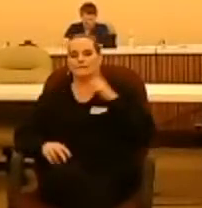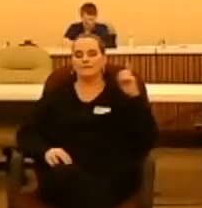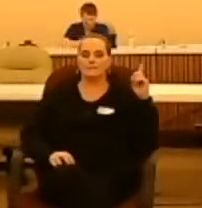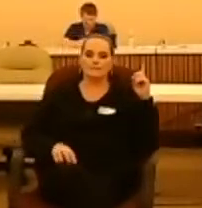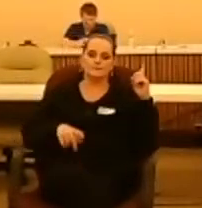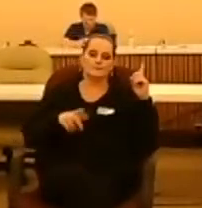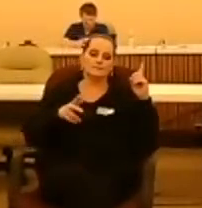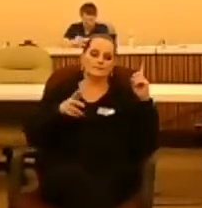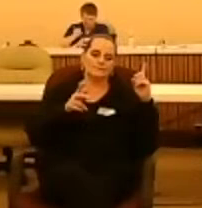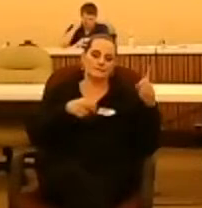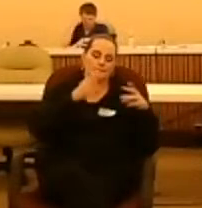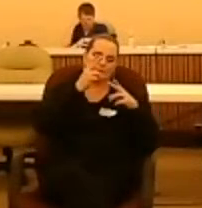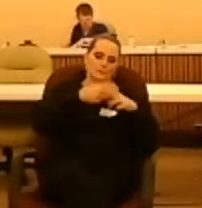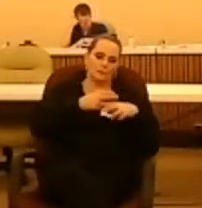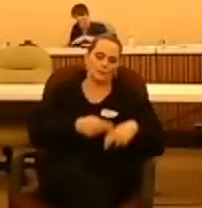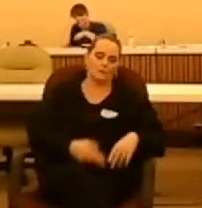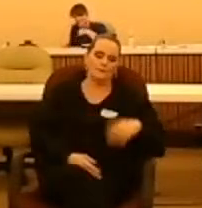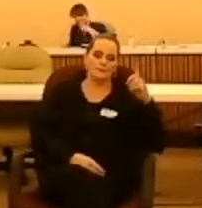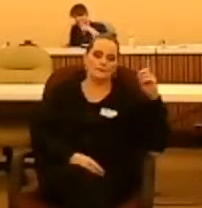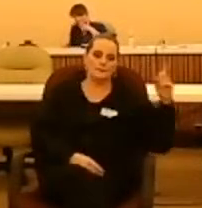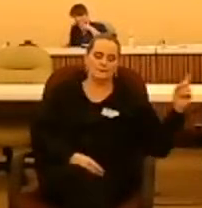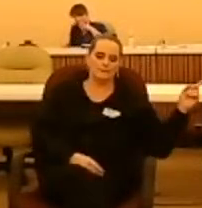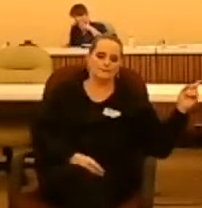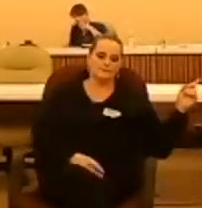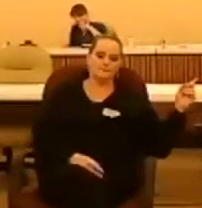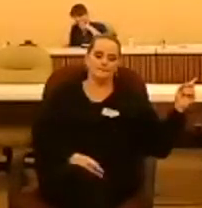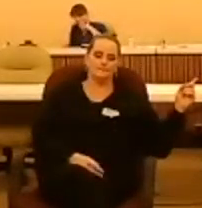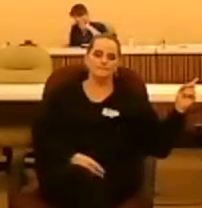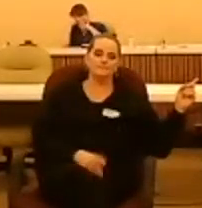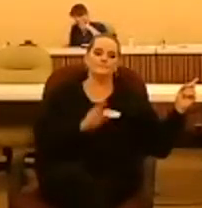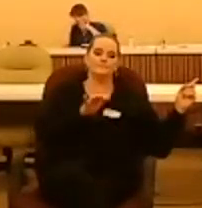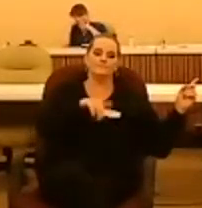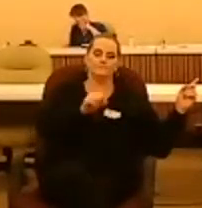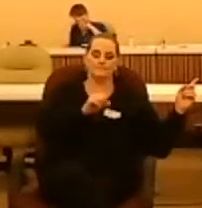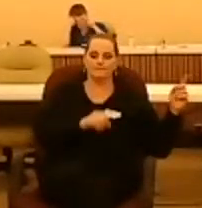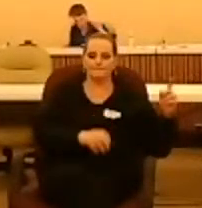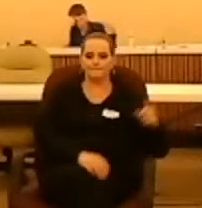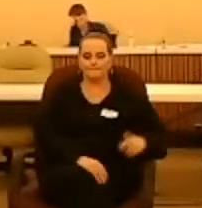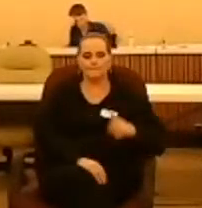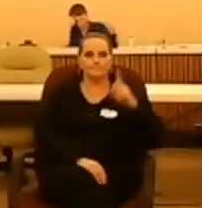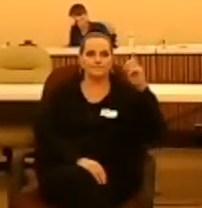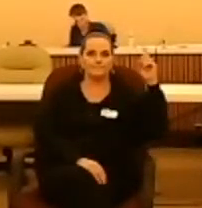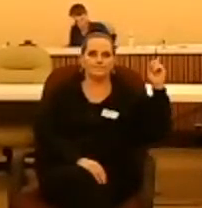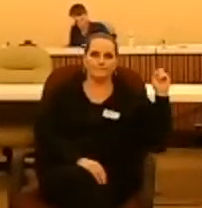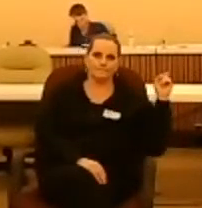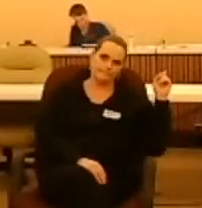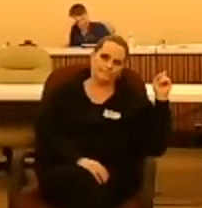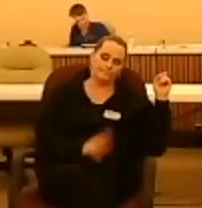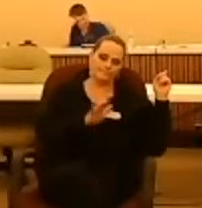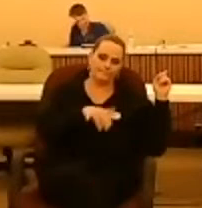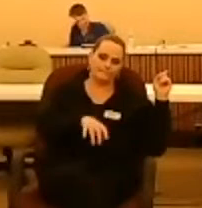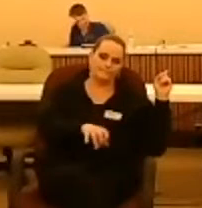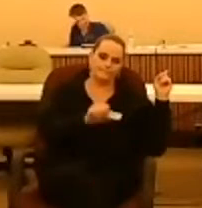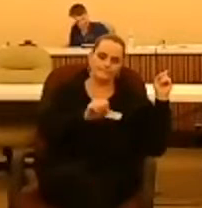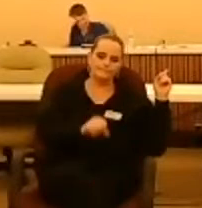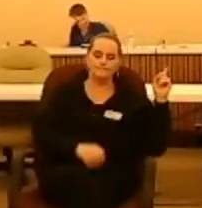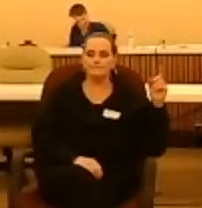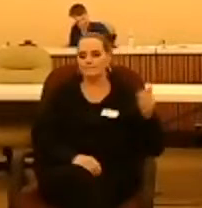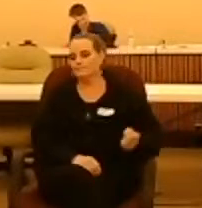Hearing none, please call the roll. Councilmember Barley? Aye. Councilmember Stafford?